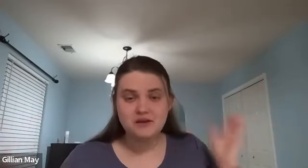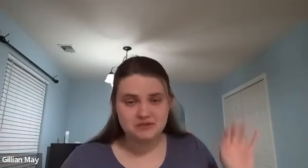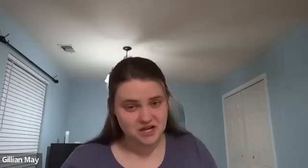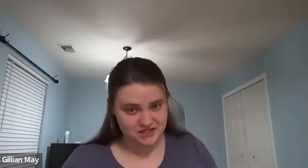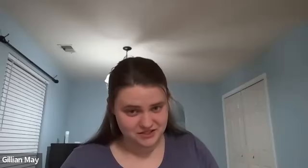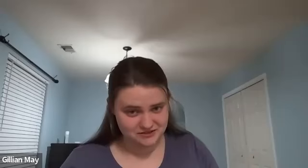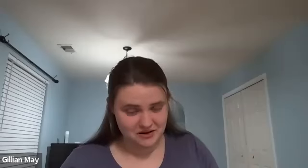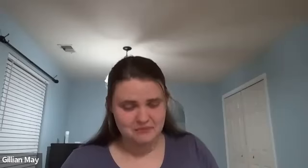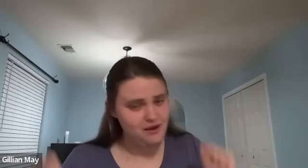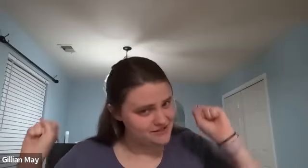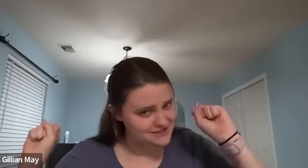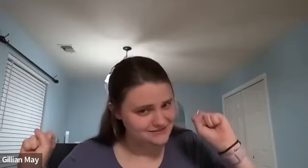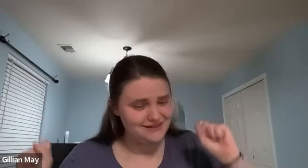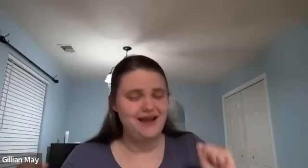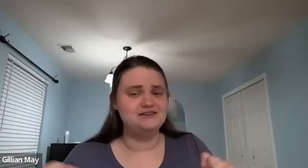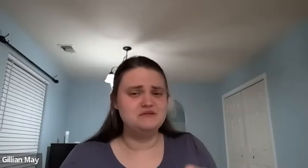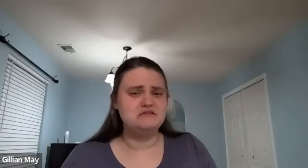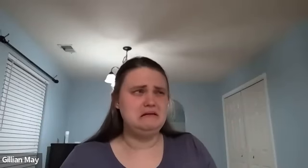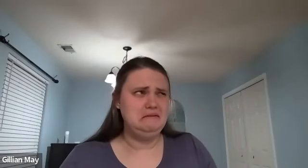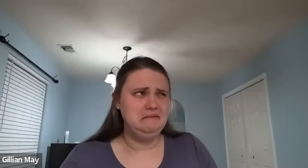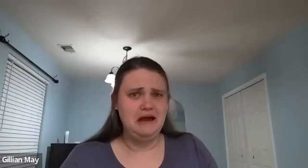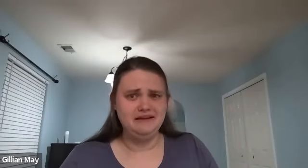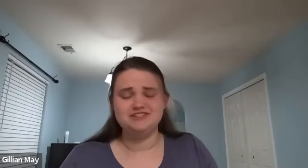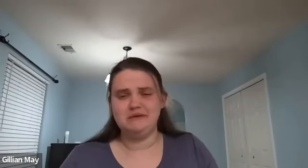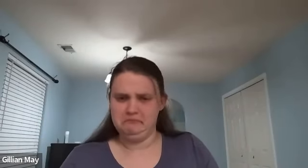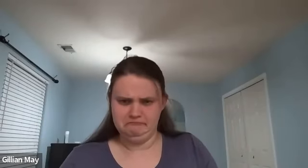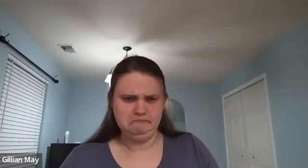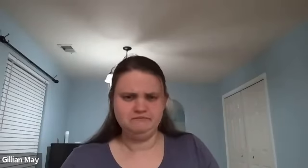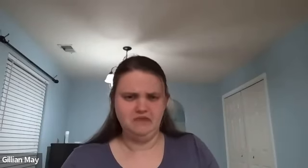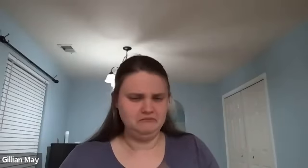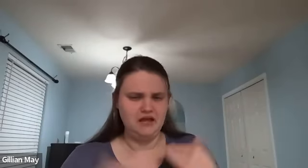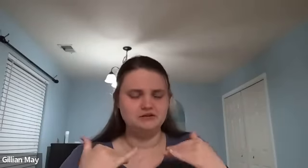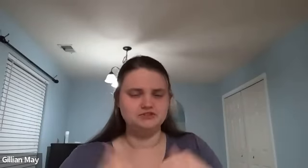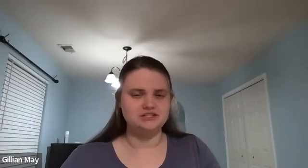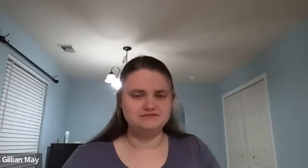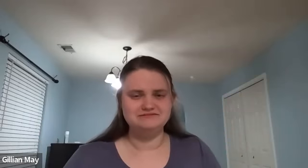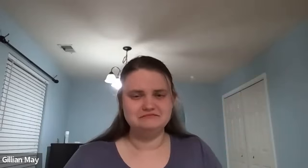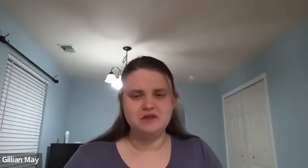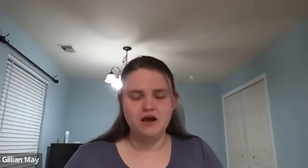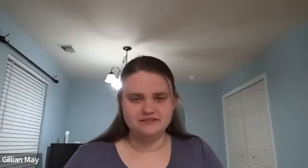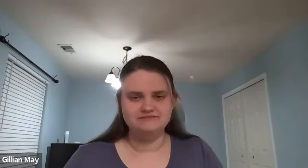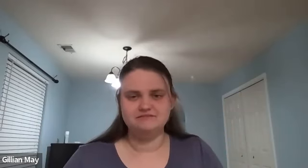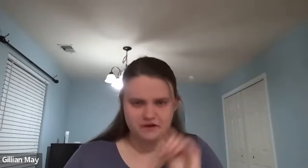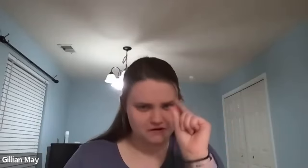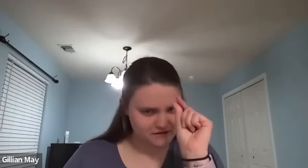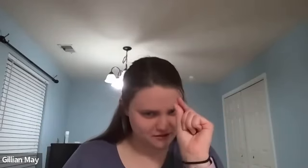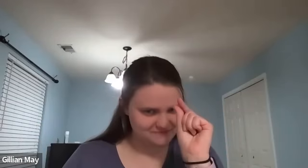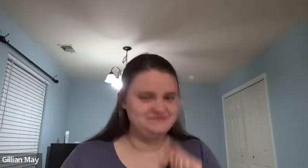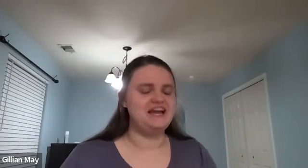be judged. I promise. I know some people are like, oh, I might get judged. I'm like, no, I don't judge. Often. Very little. I have